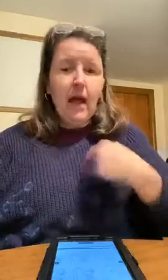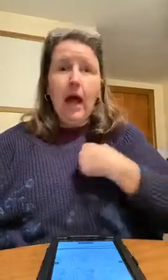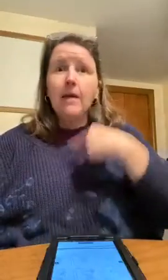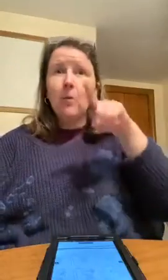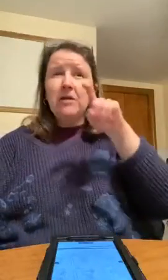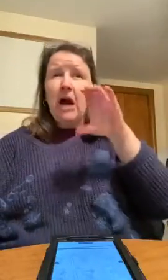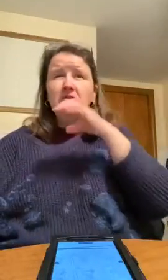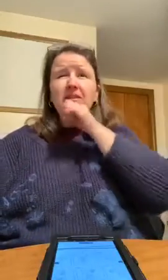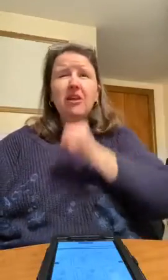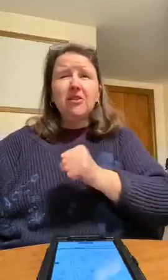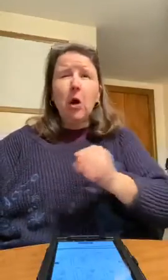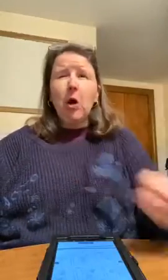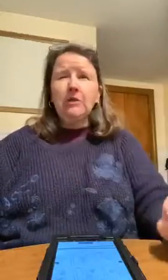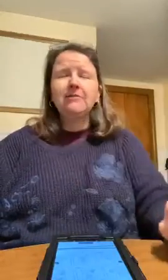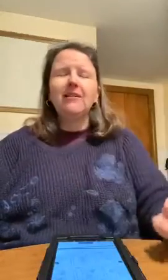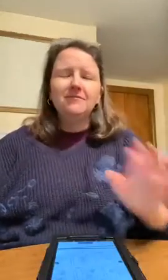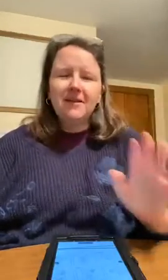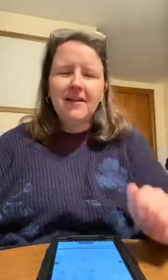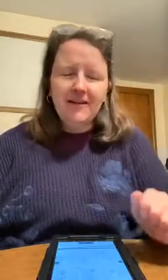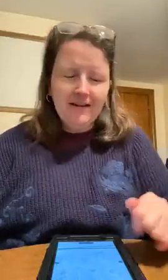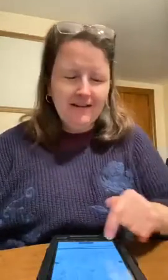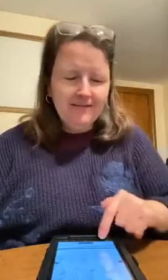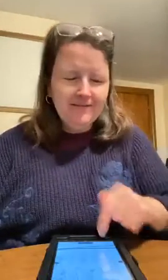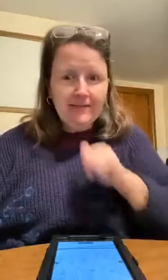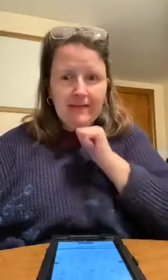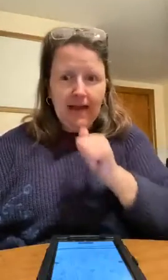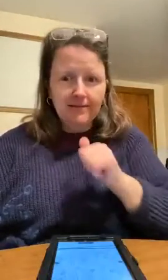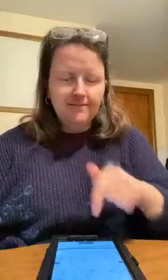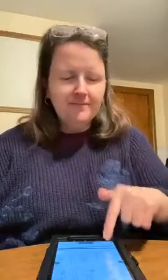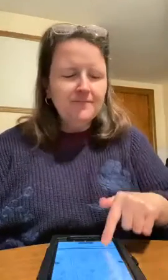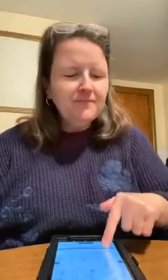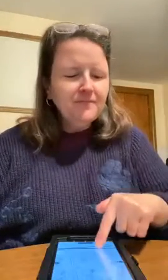I'm 100 years old. No, not.